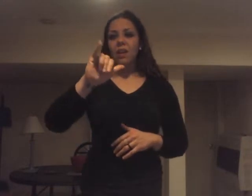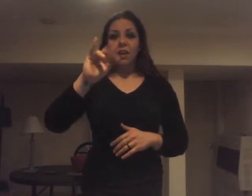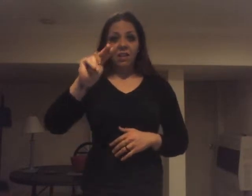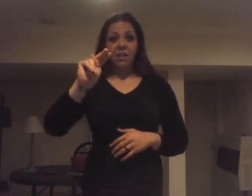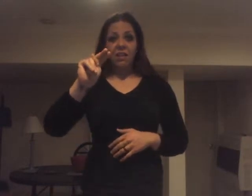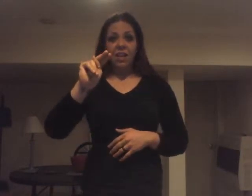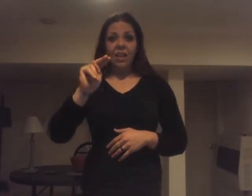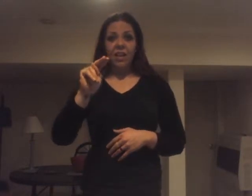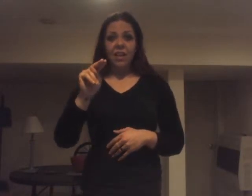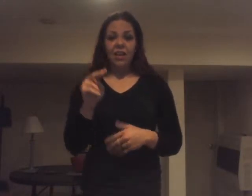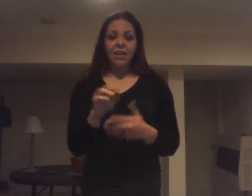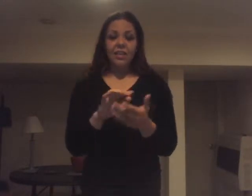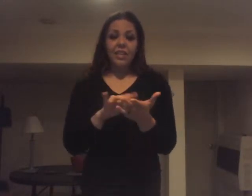treat hyperactivity.